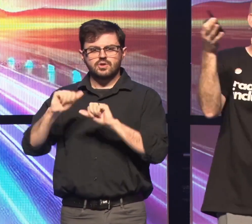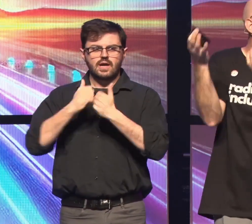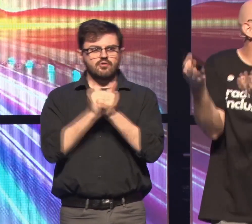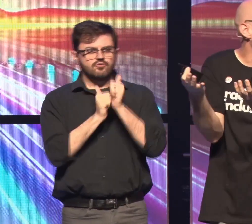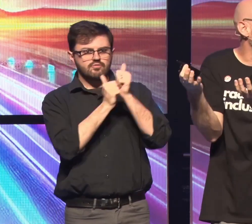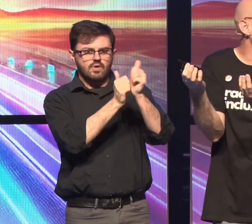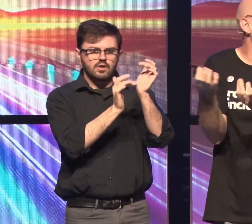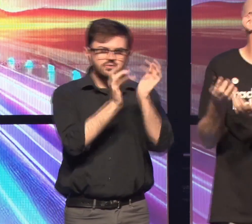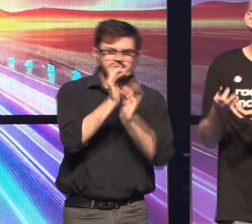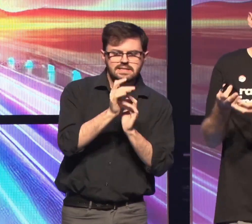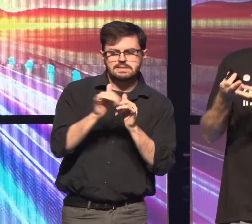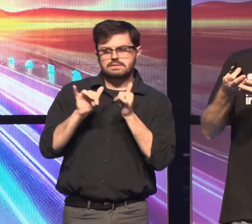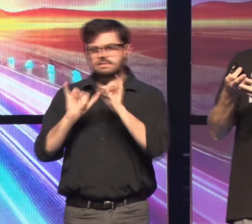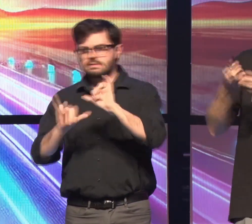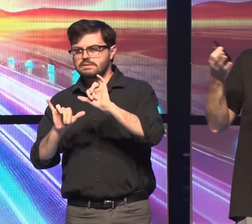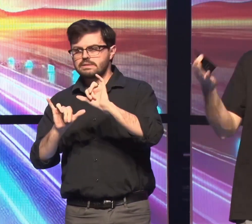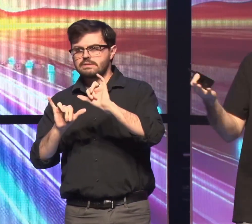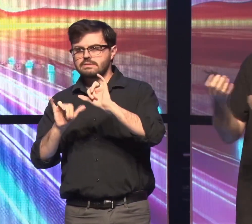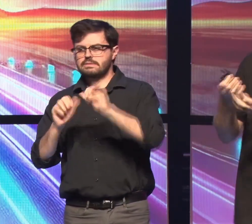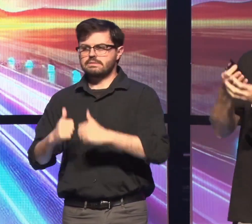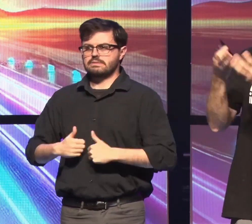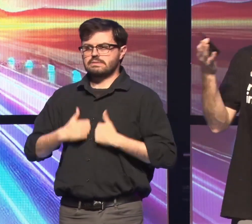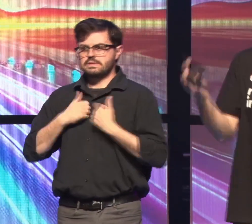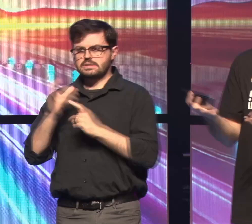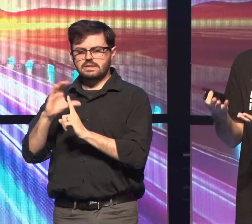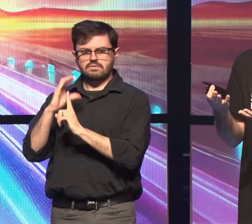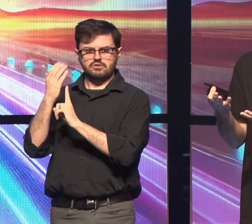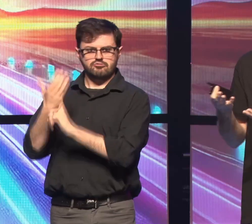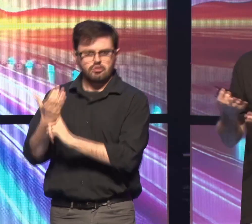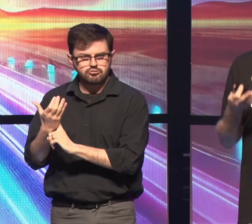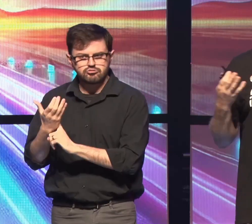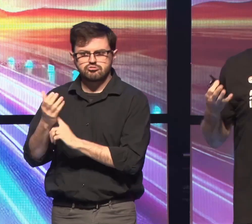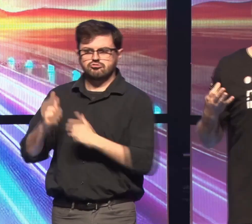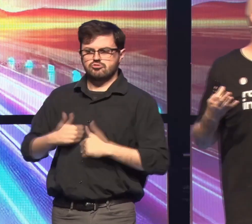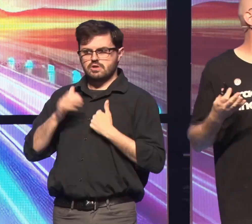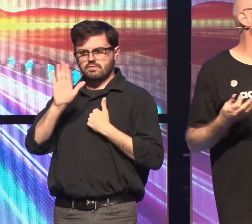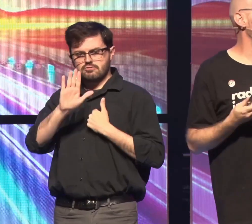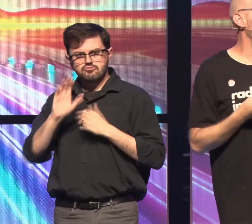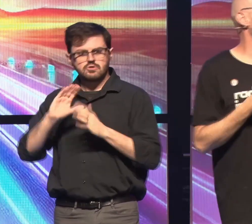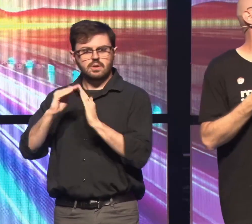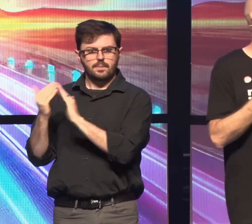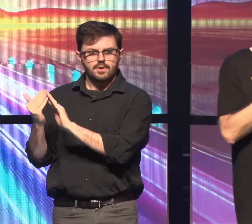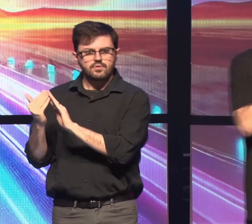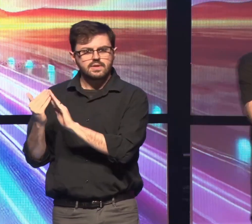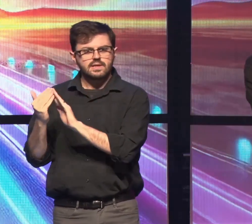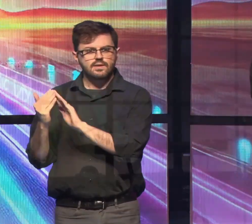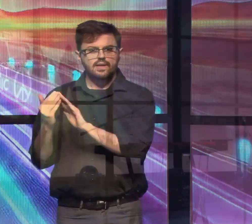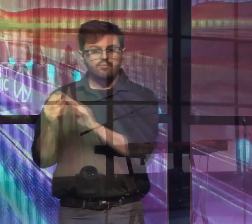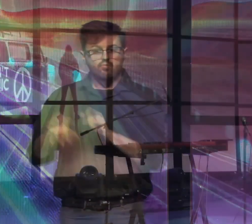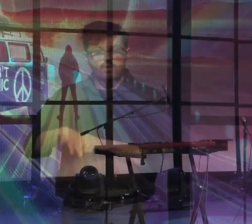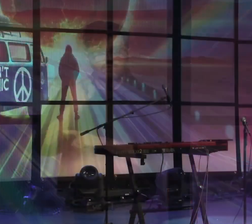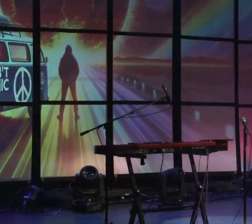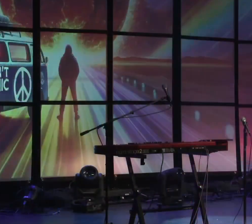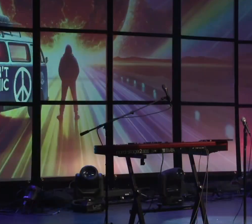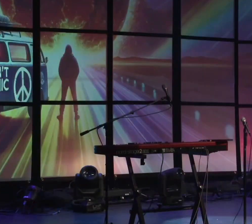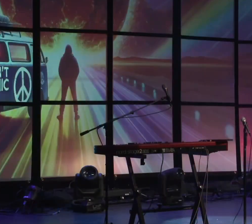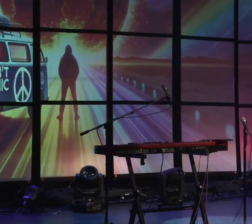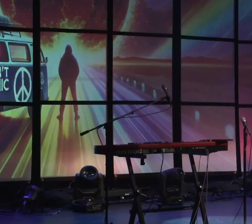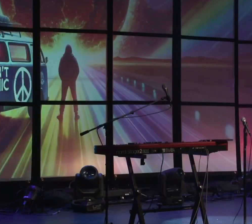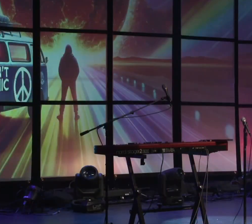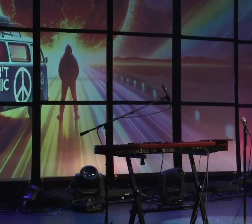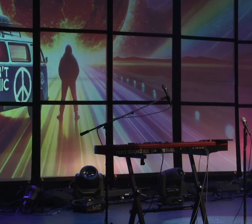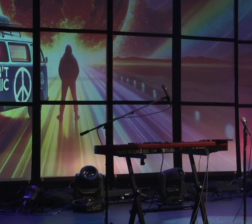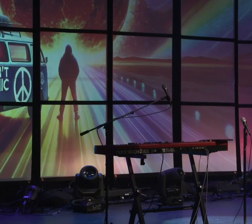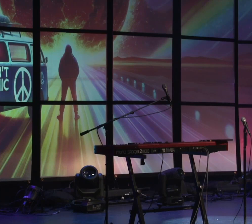of maintain your allegiance to your culture and your community. And that's given to us in what we call Luke Acts, these two books